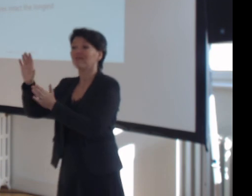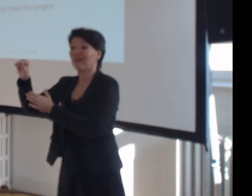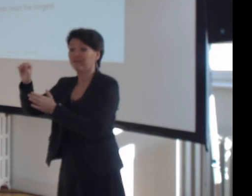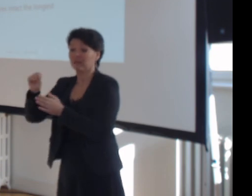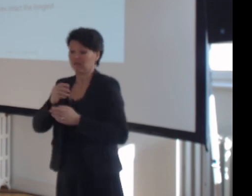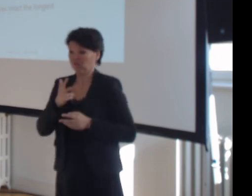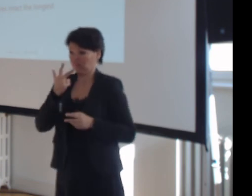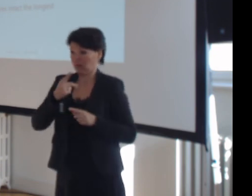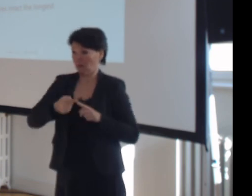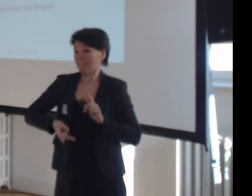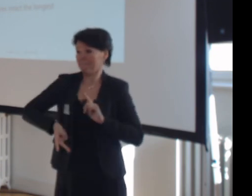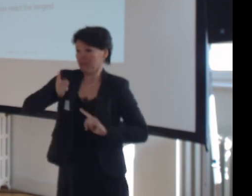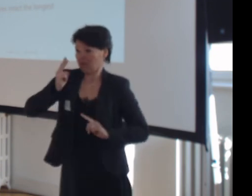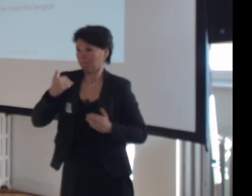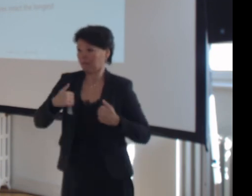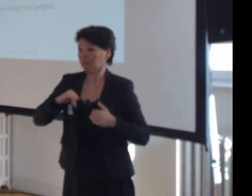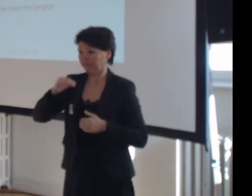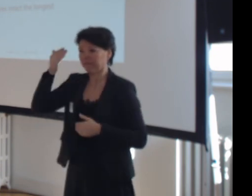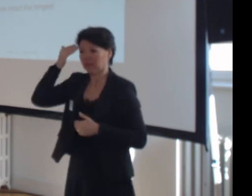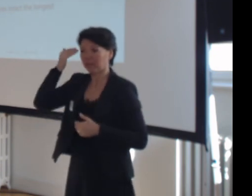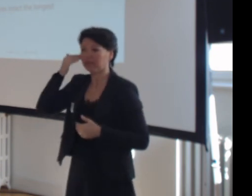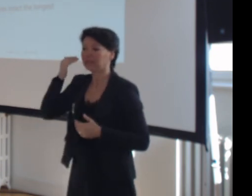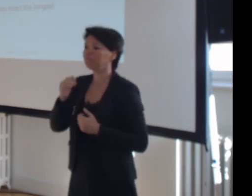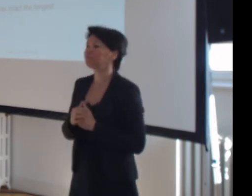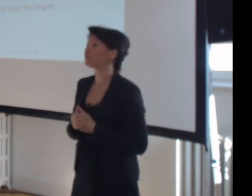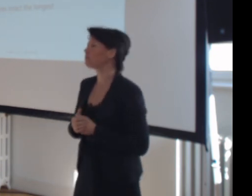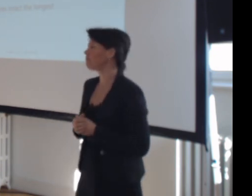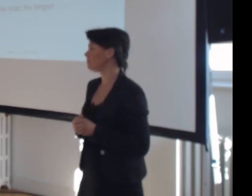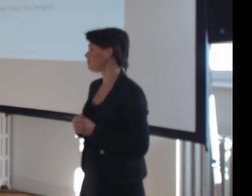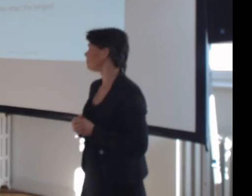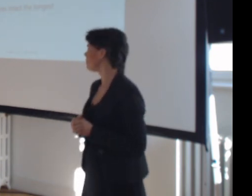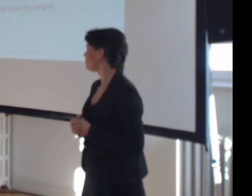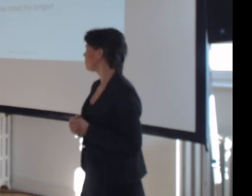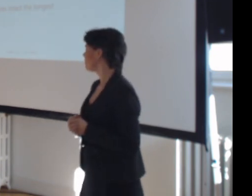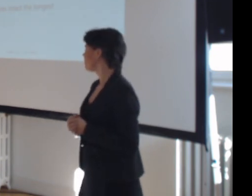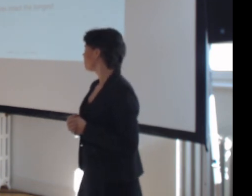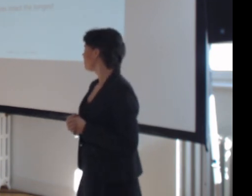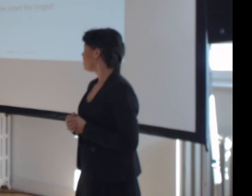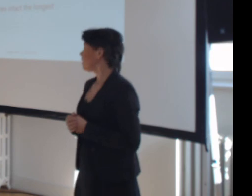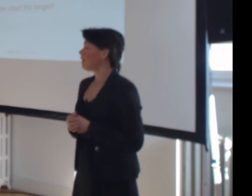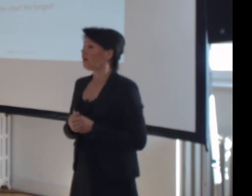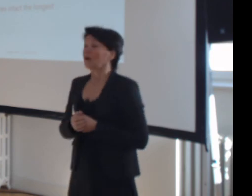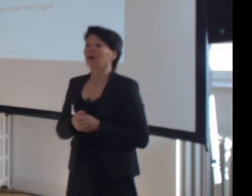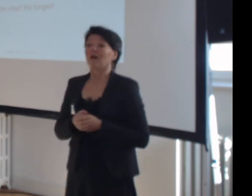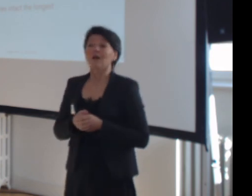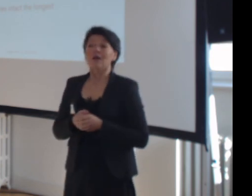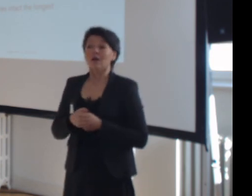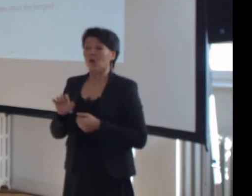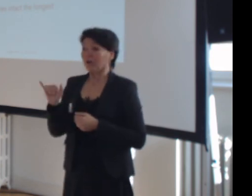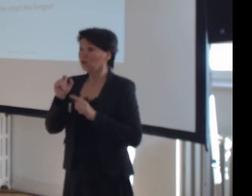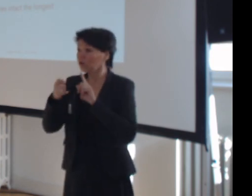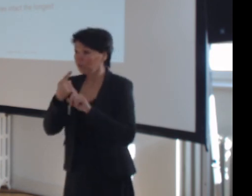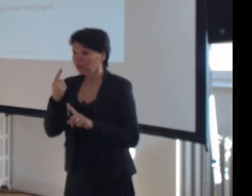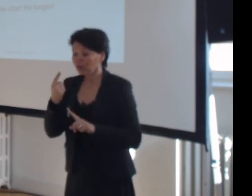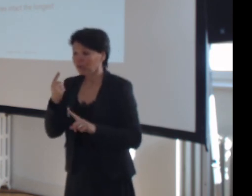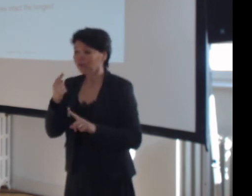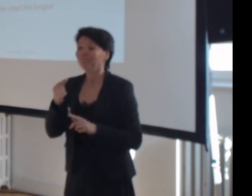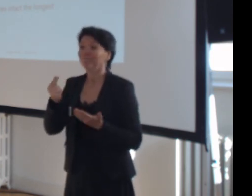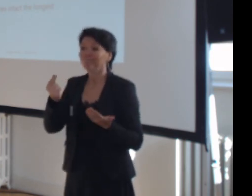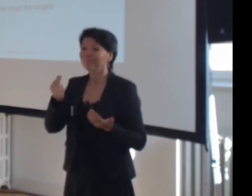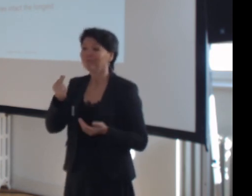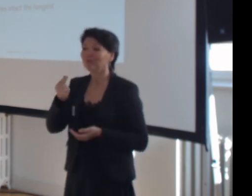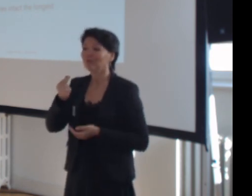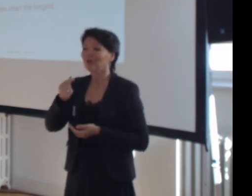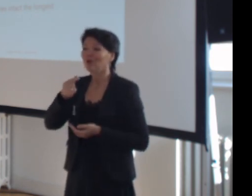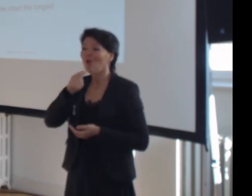Now, one of the most striking symptoms of dementia is also that the earliest memories stay intact the longest. And